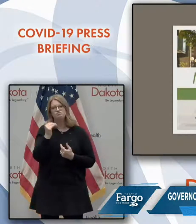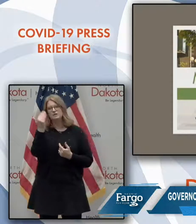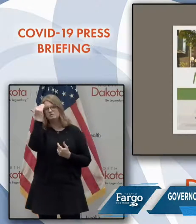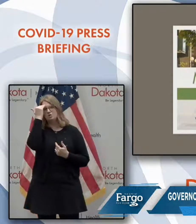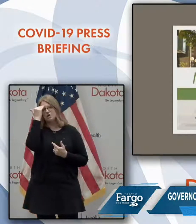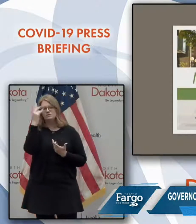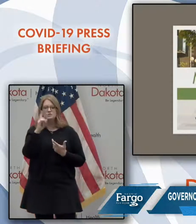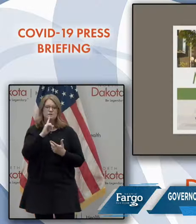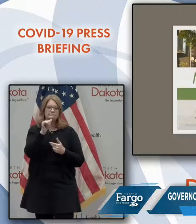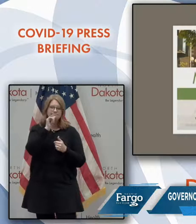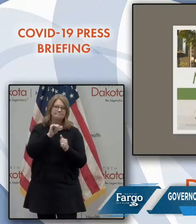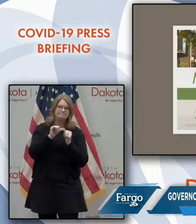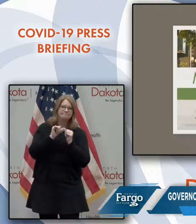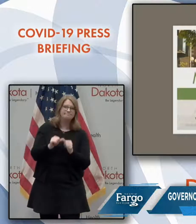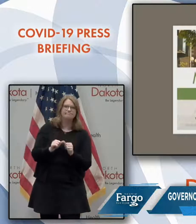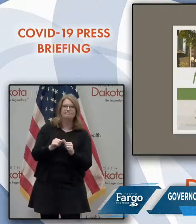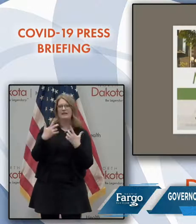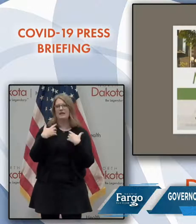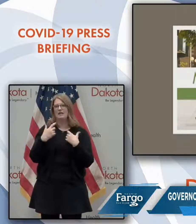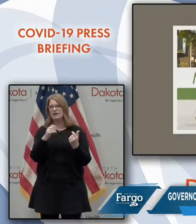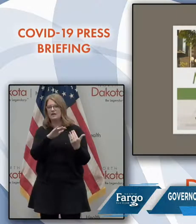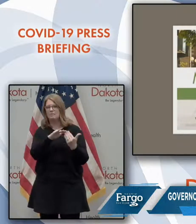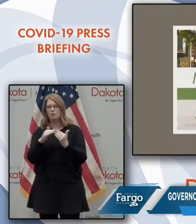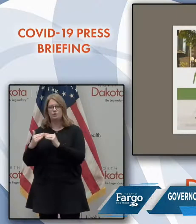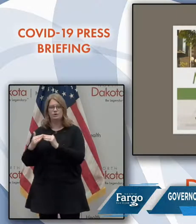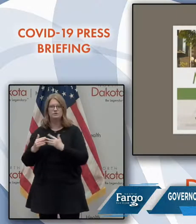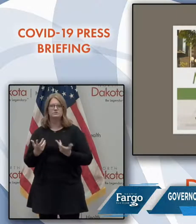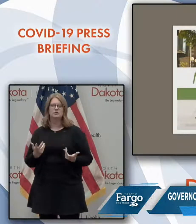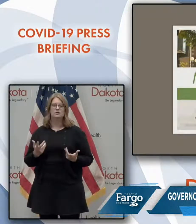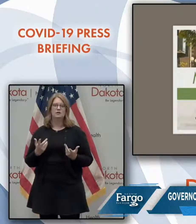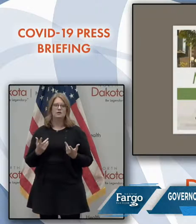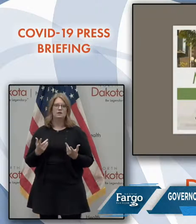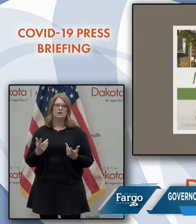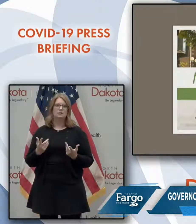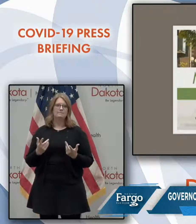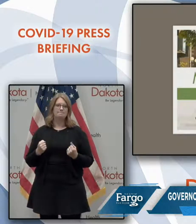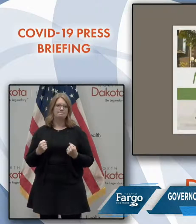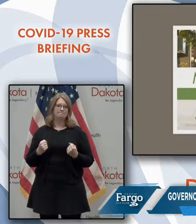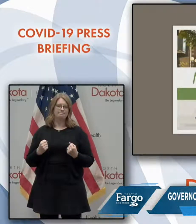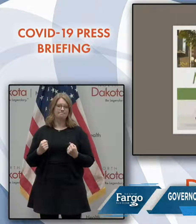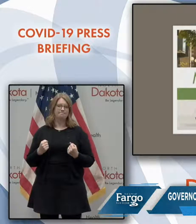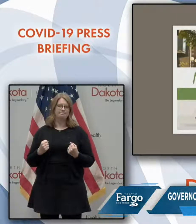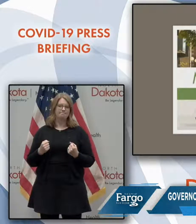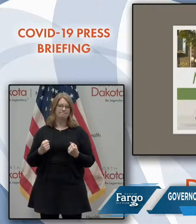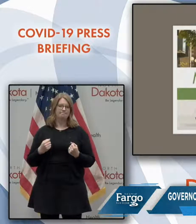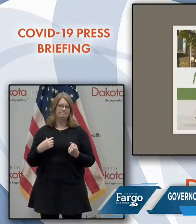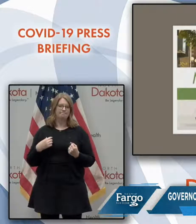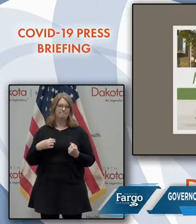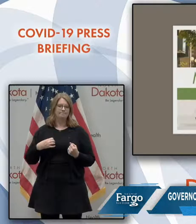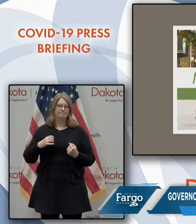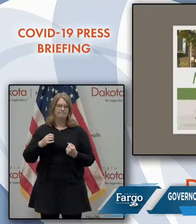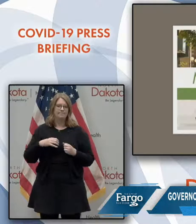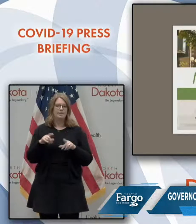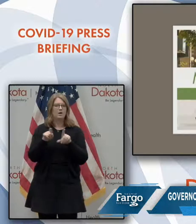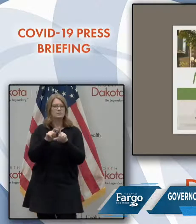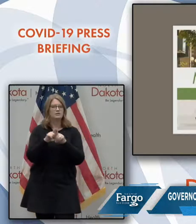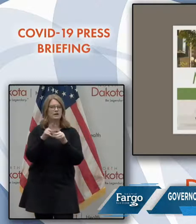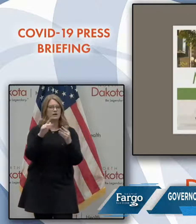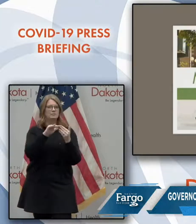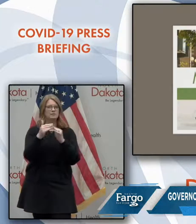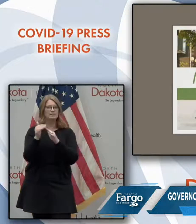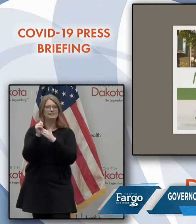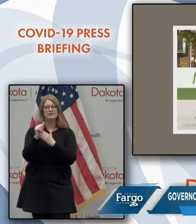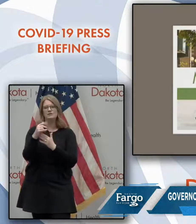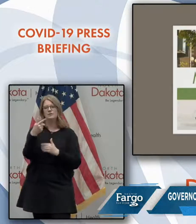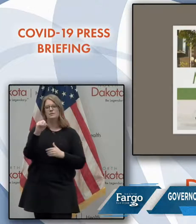building resilient, healthy, vibrant communities. And also, we're going to have community leadership